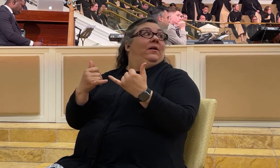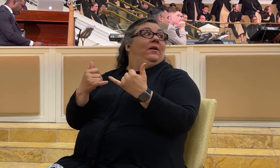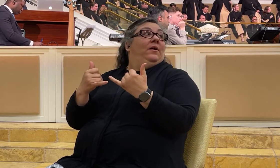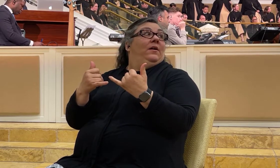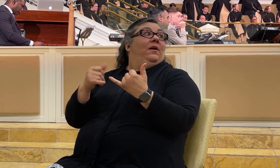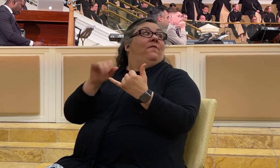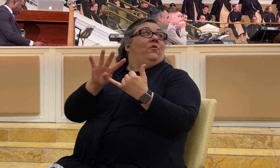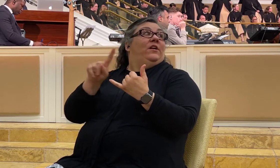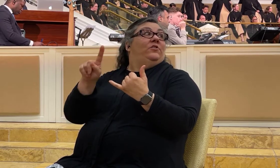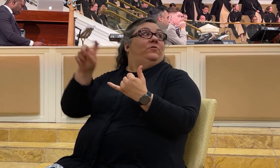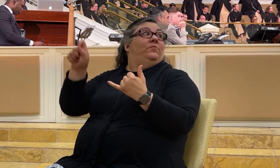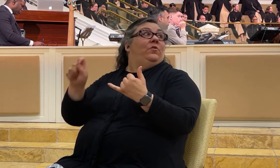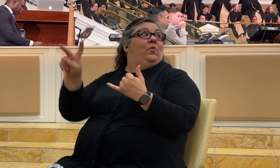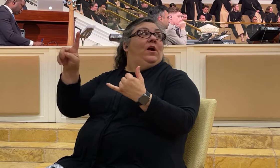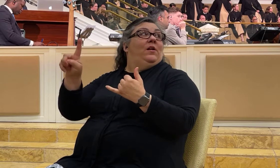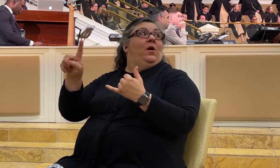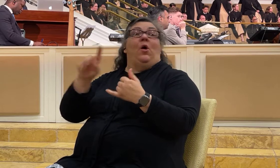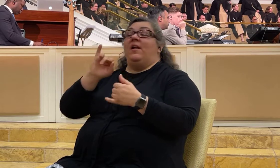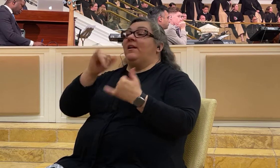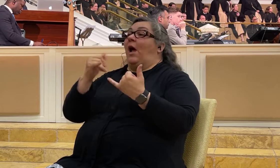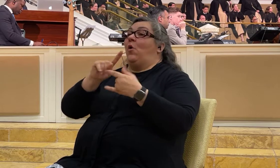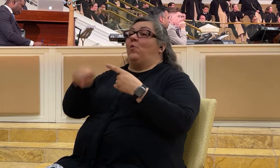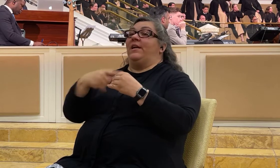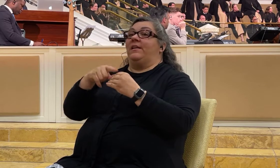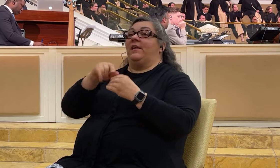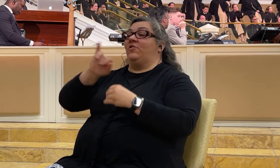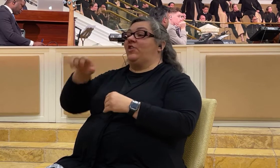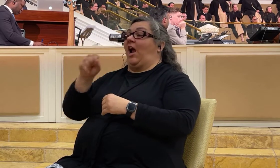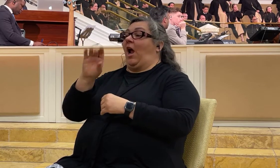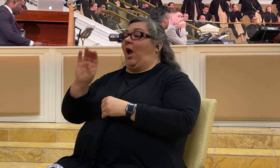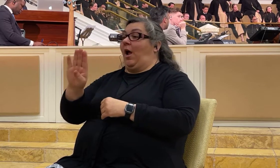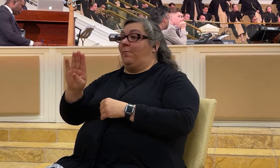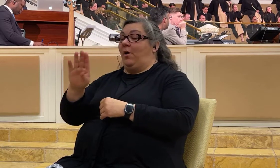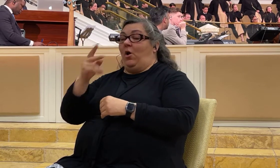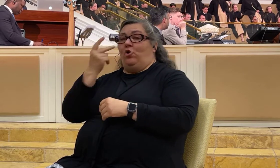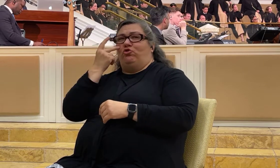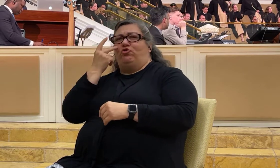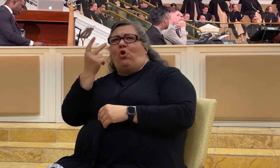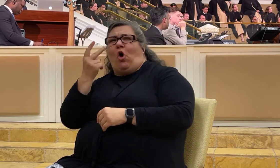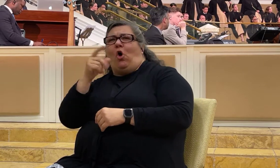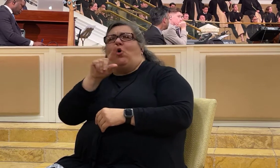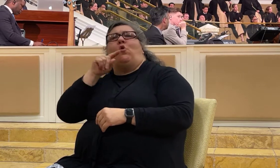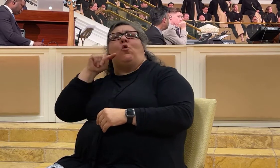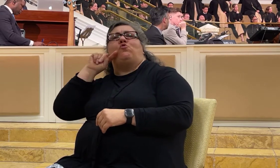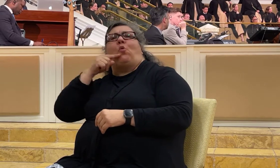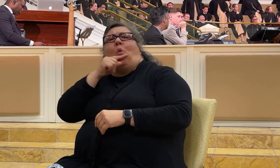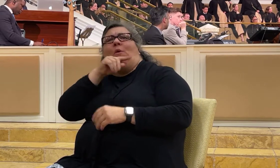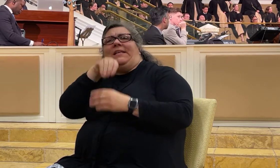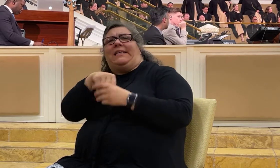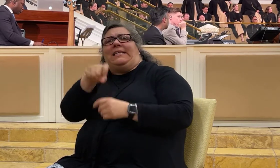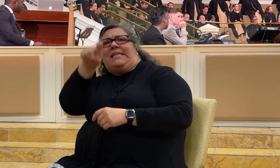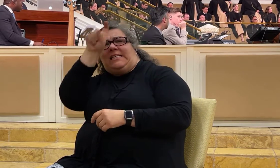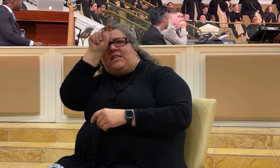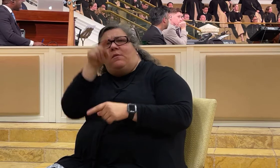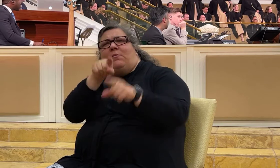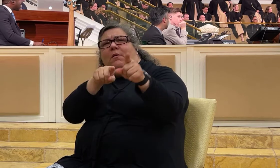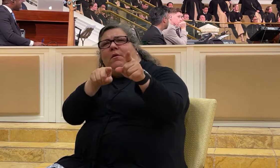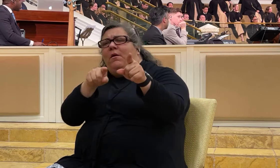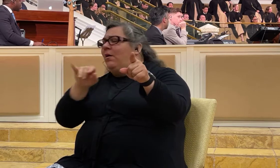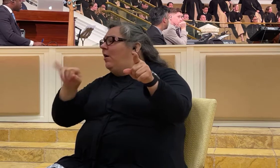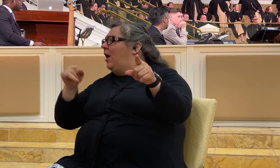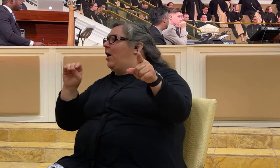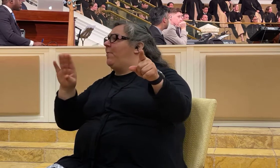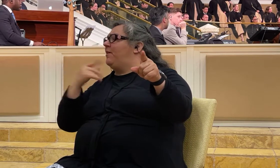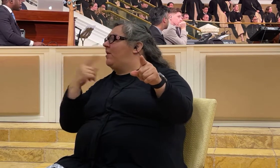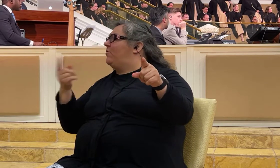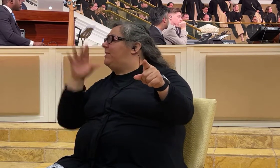Genesis 42 and 1. Now when Jacob saw that there was corn in Egypt, Jacob said unto his